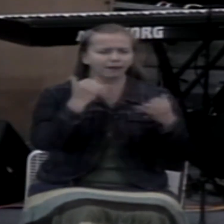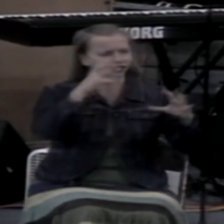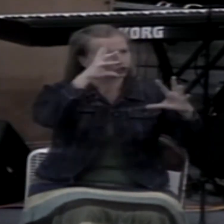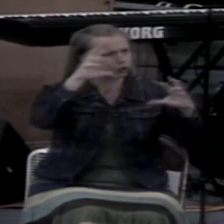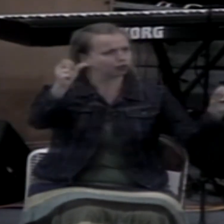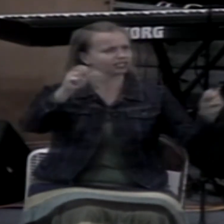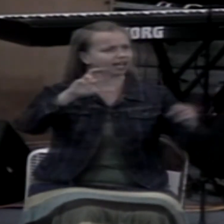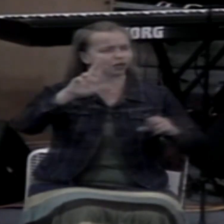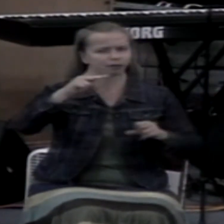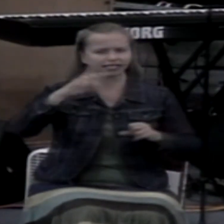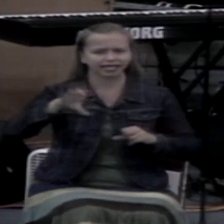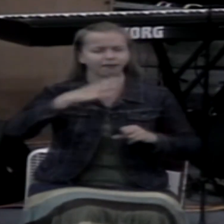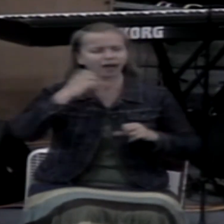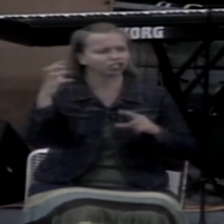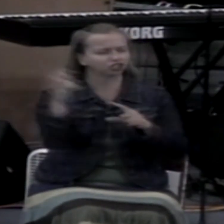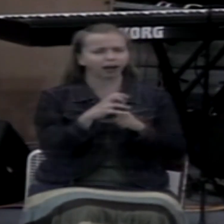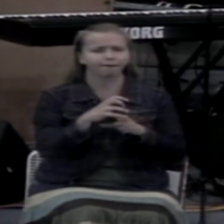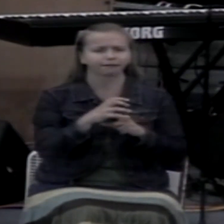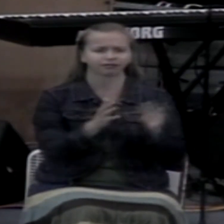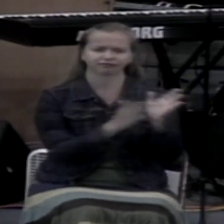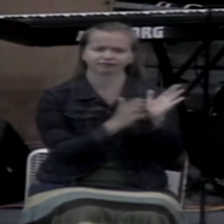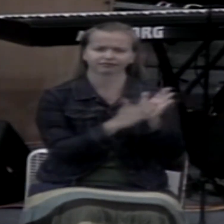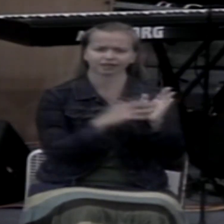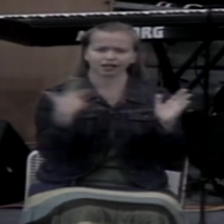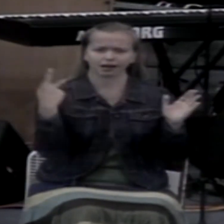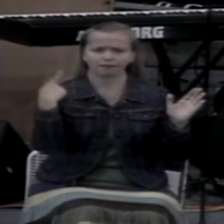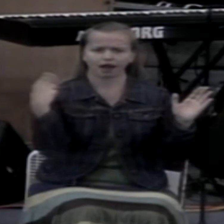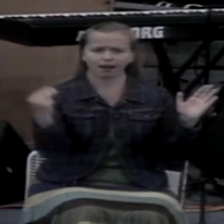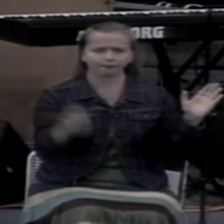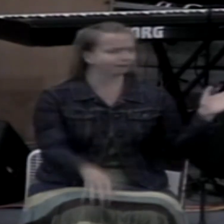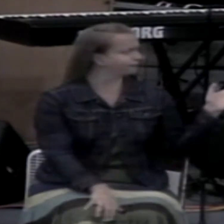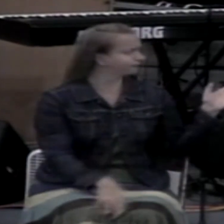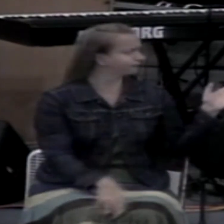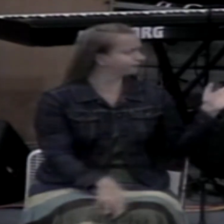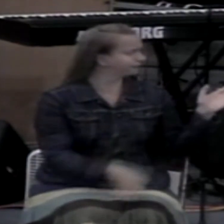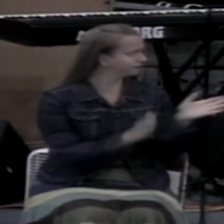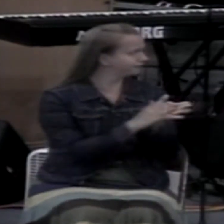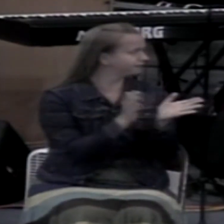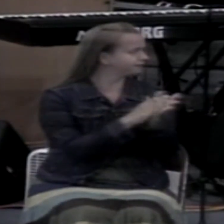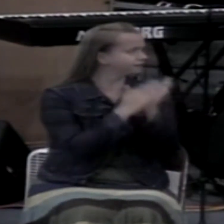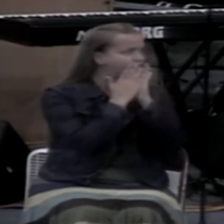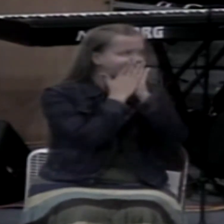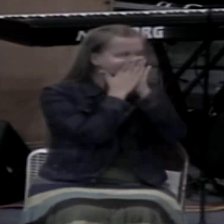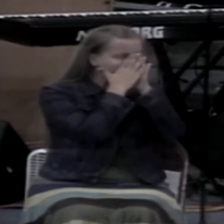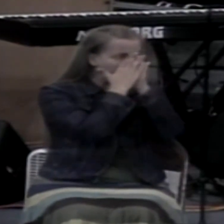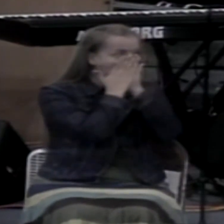to each other. We love each other. Our attitudes are right toward each other.